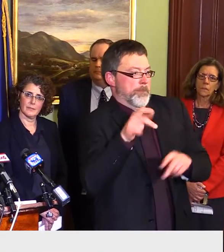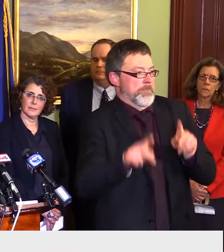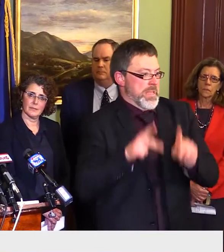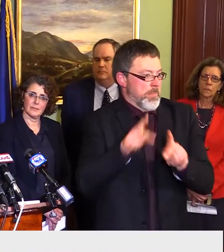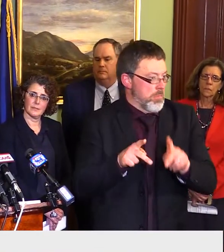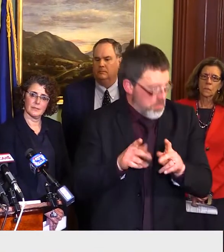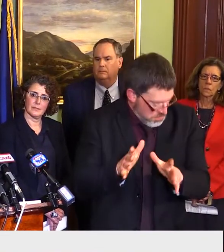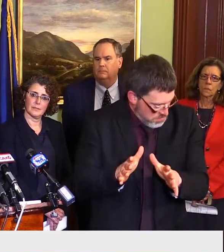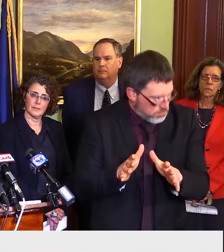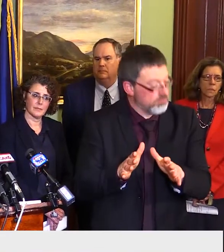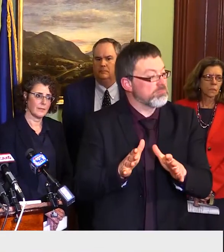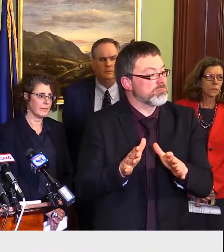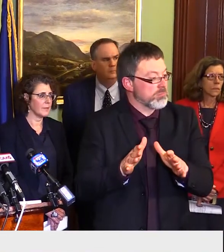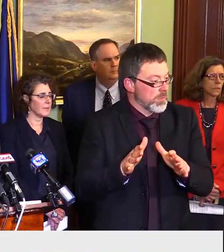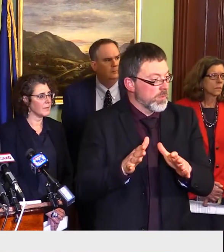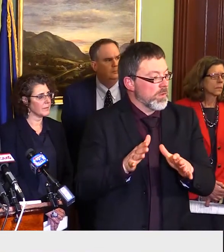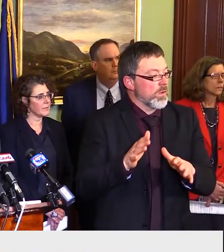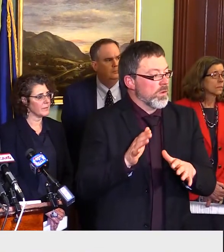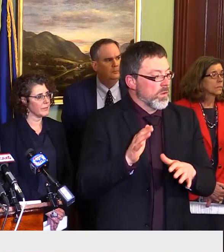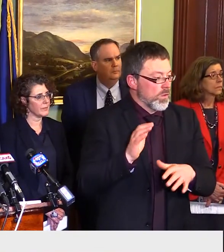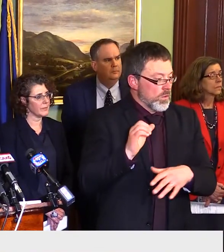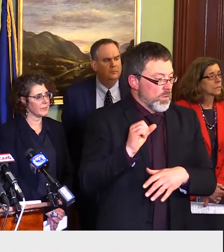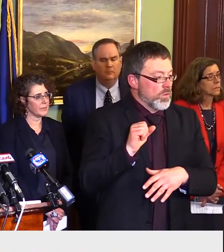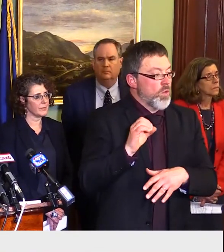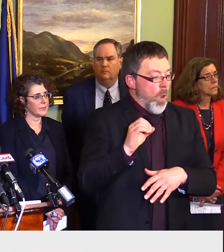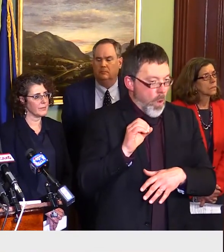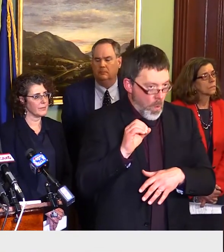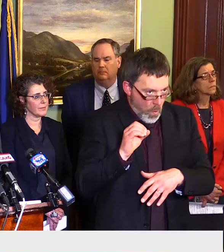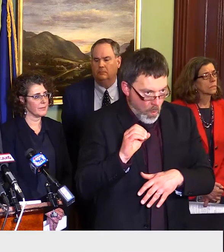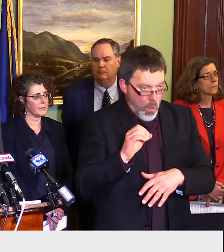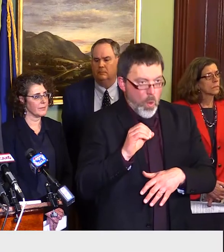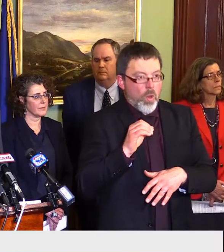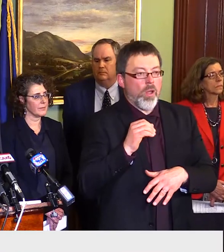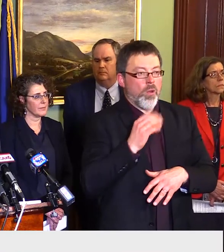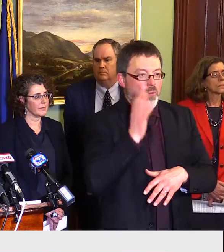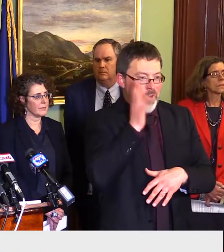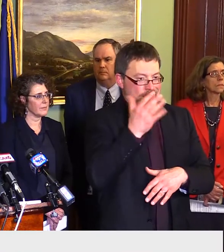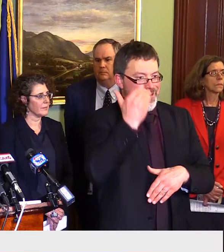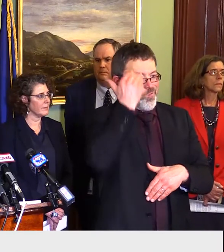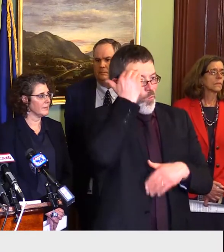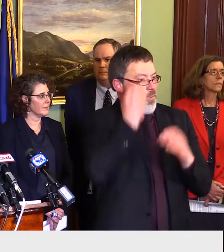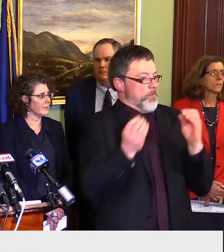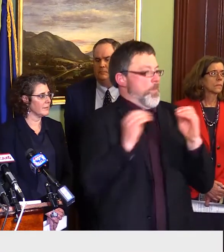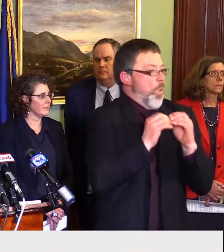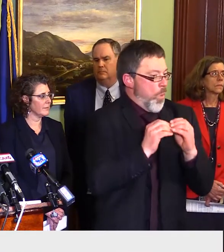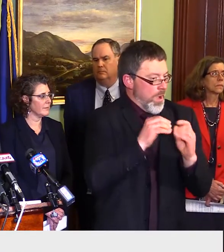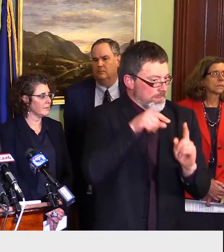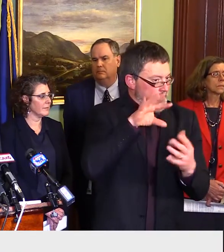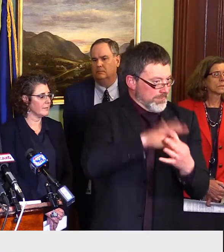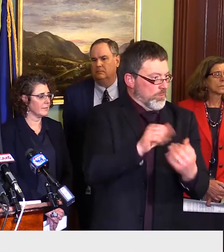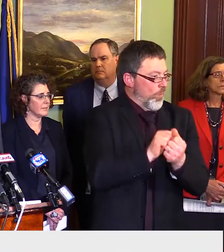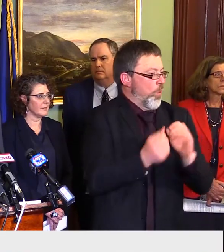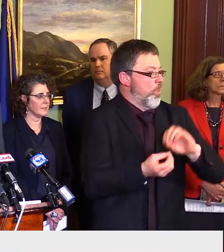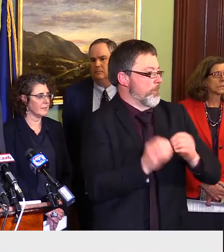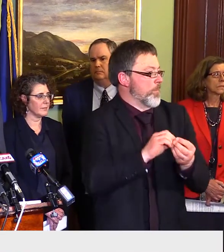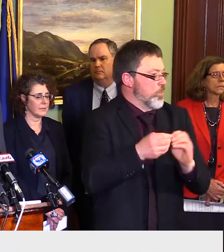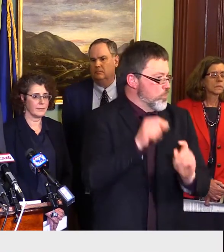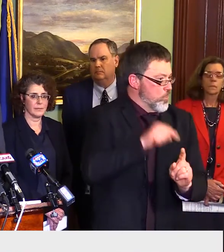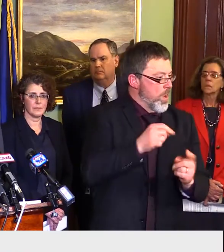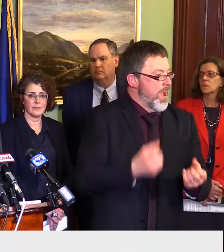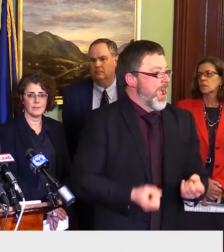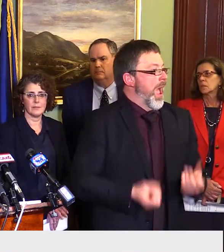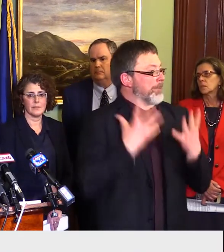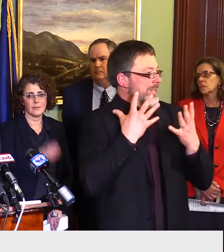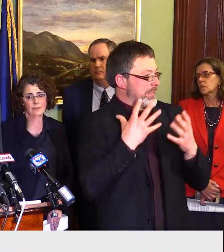out. And I said we've already tested in the short week to week and a half that the state could